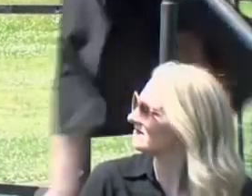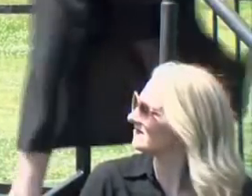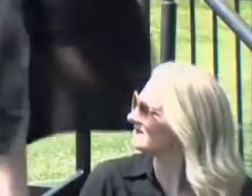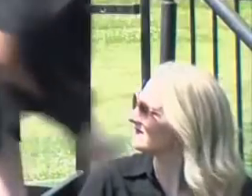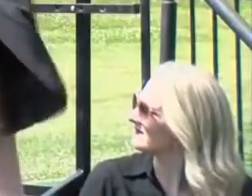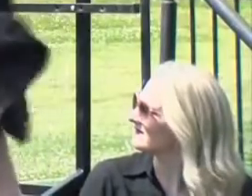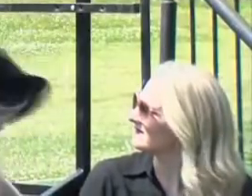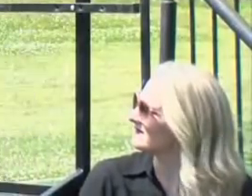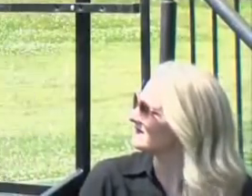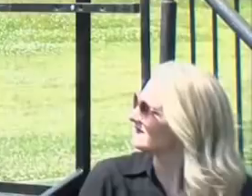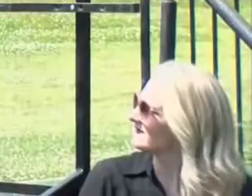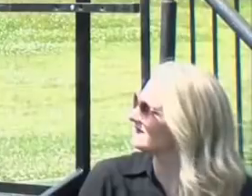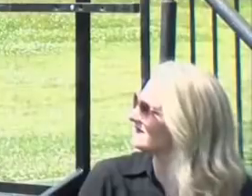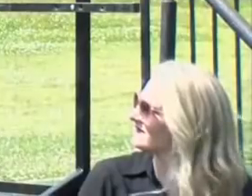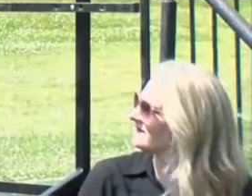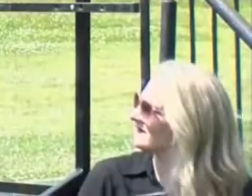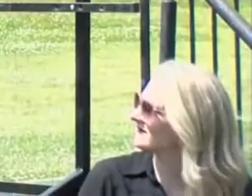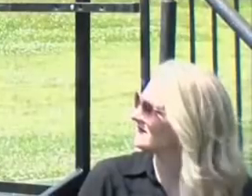Caden Backstrom.